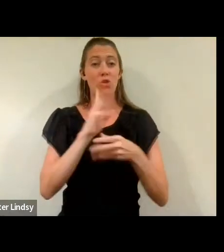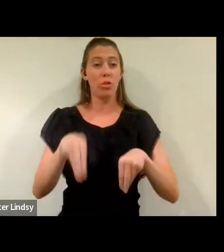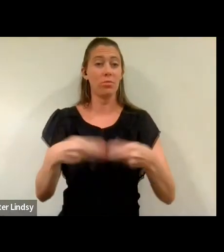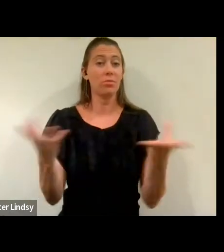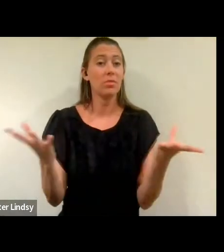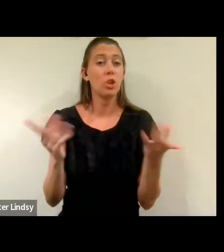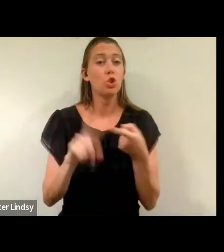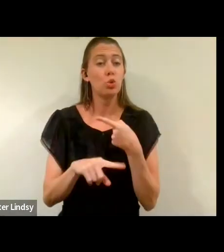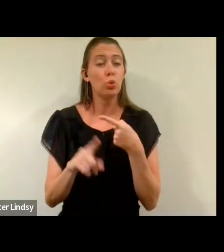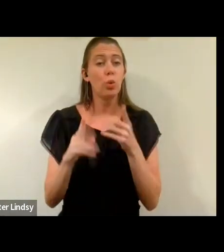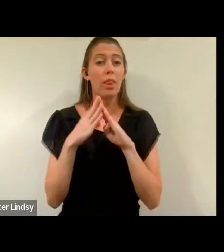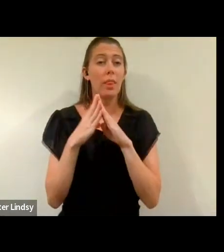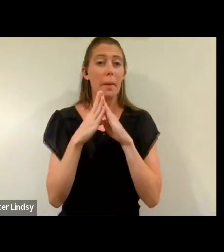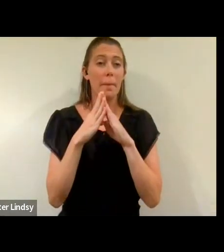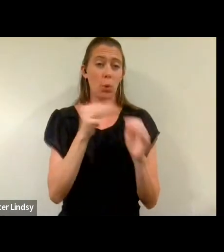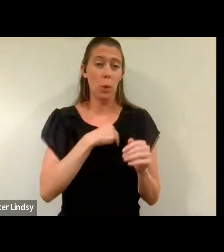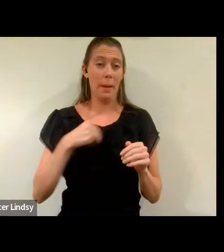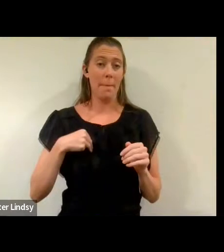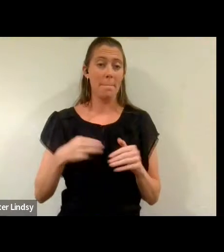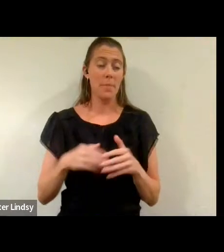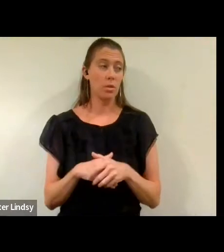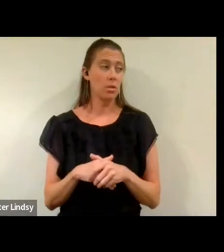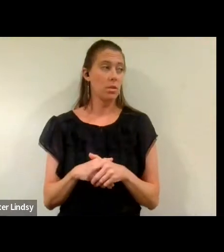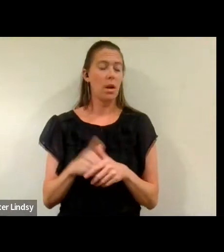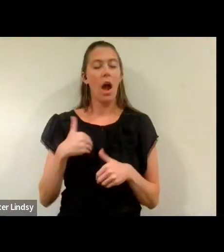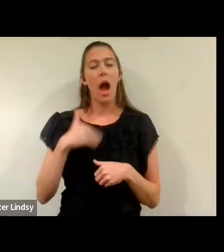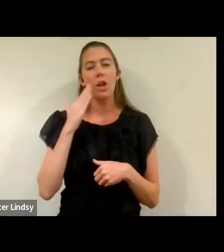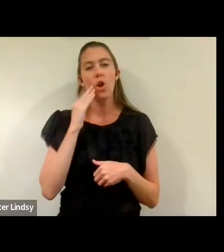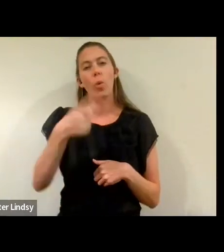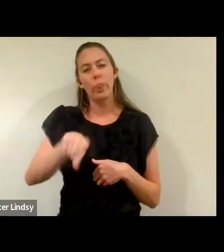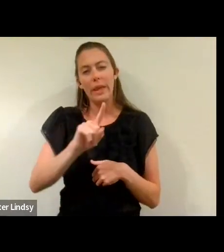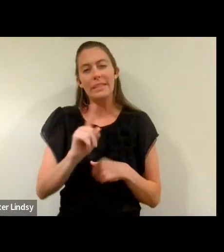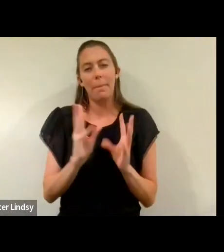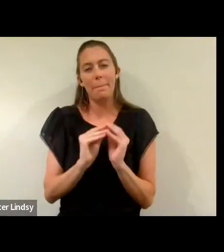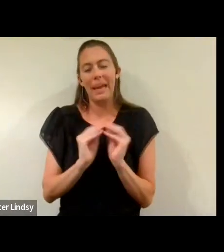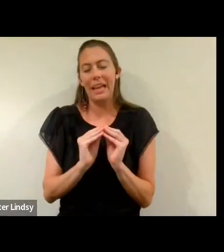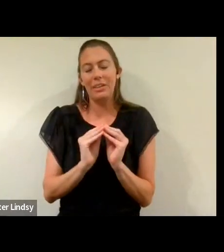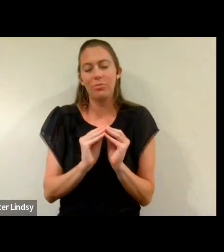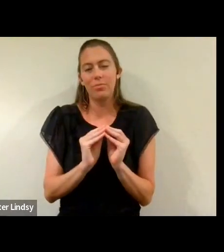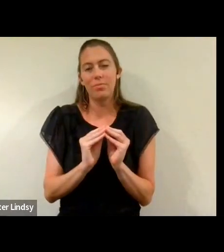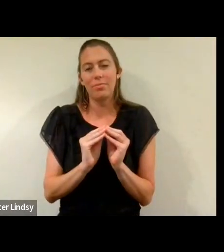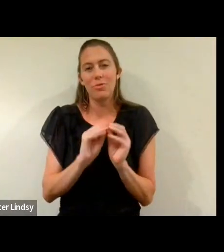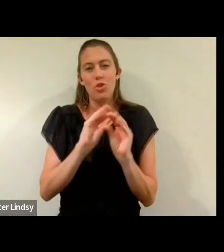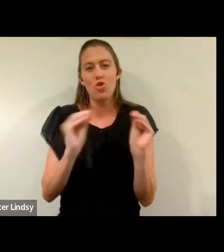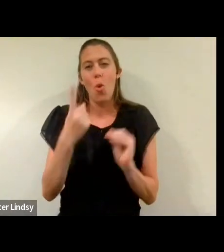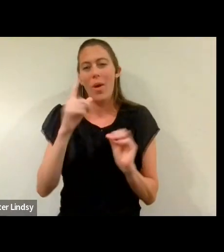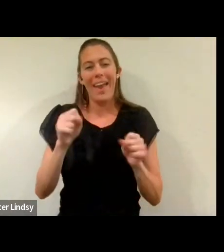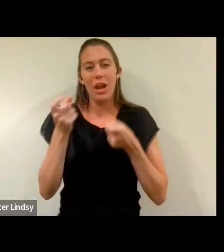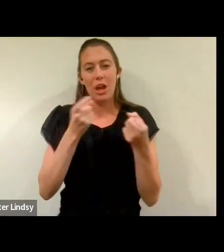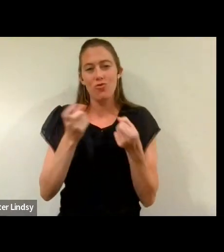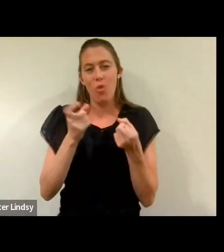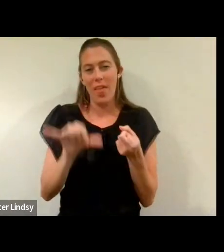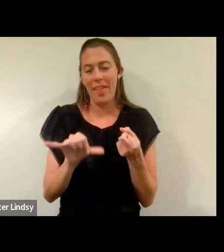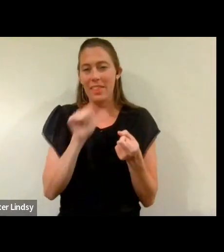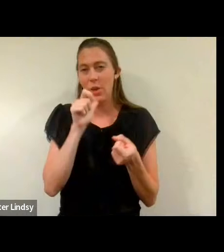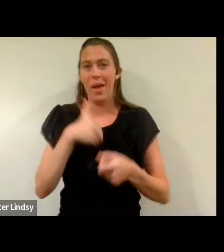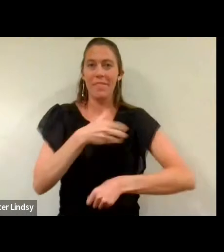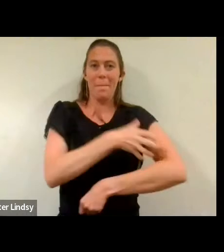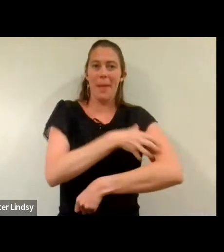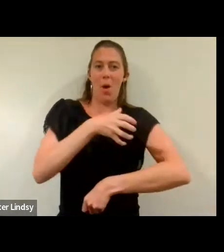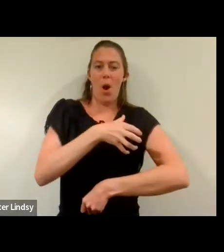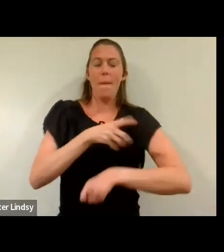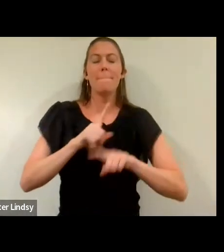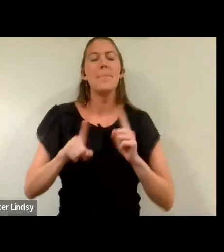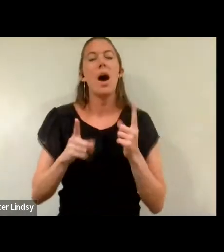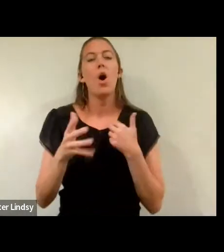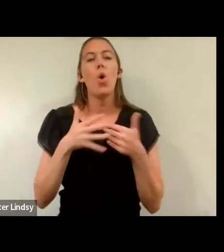has control over any of that. But it's got to be. I mean, every time I talk about it with somebody, and that we're sitting on a $2